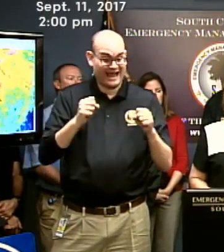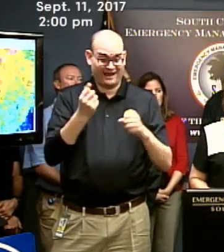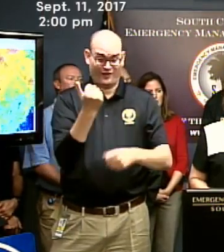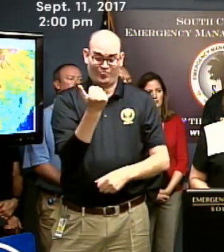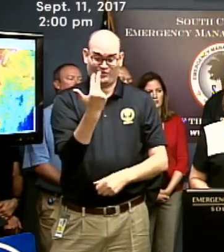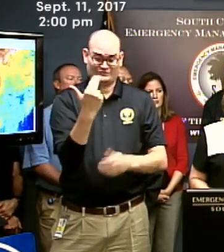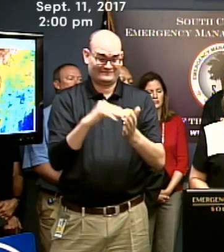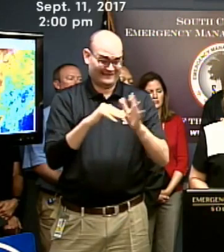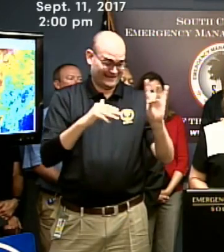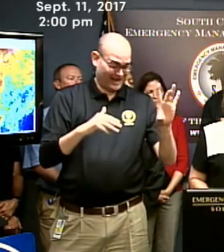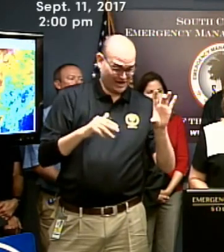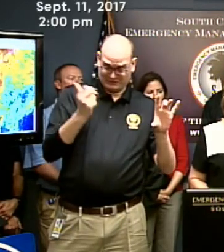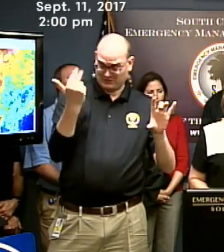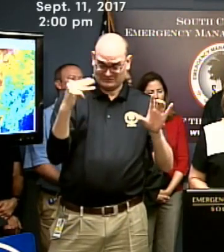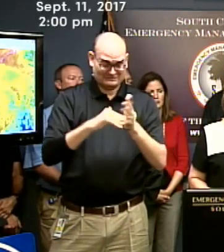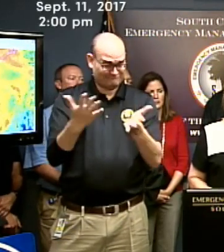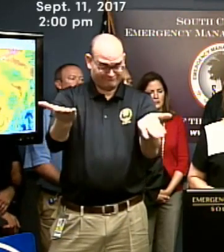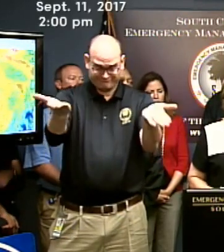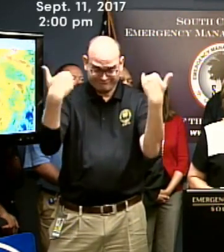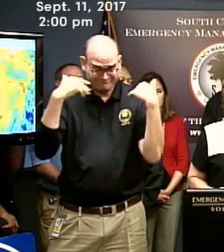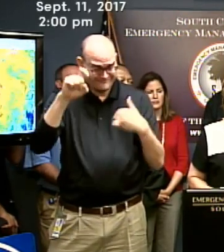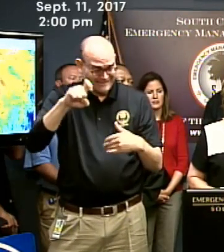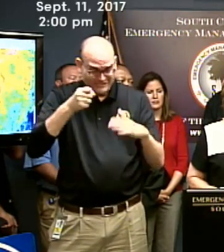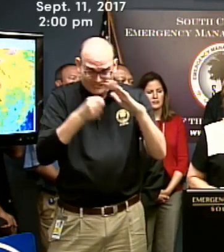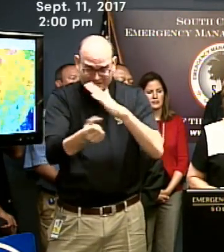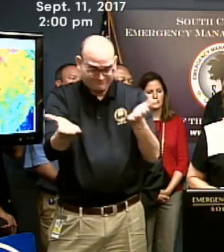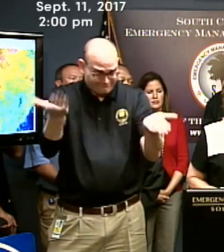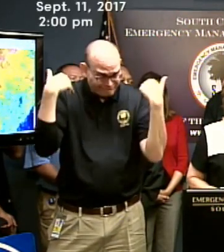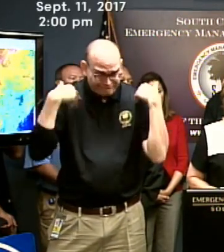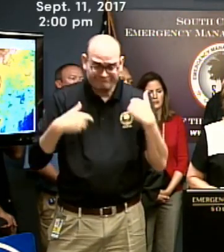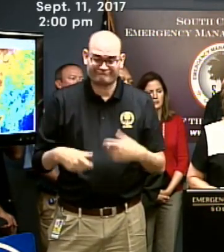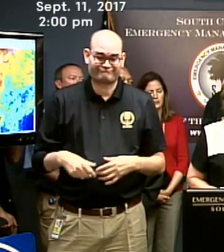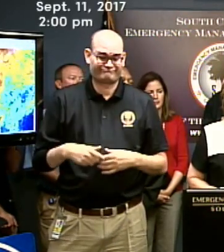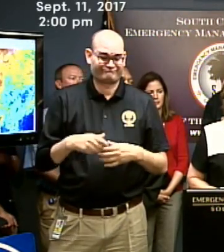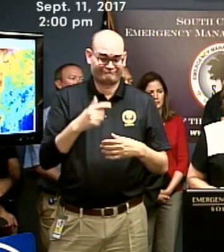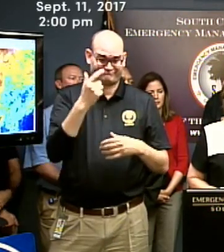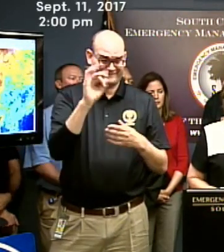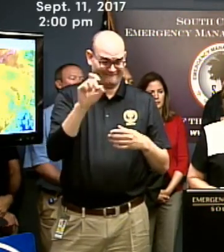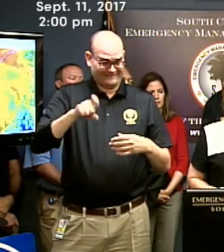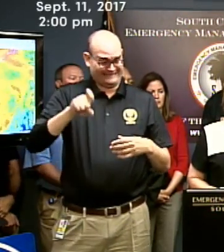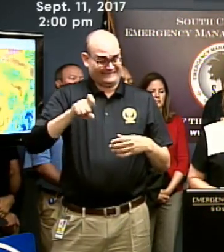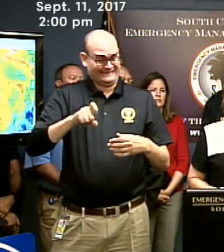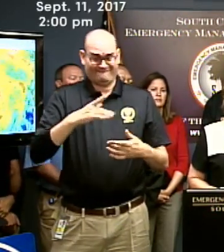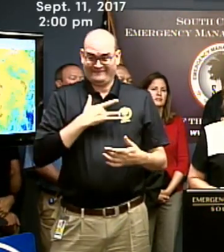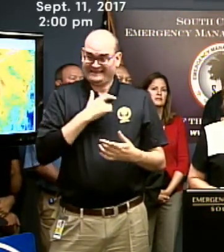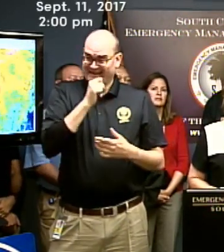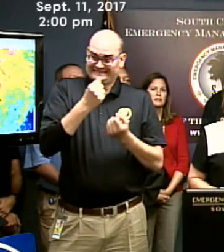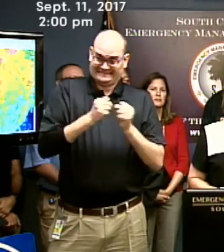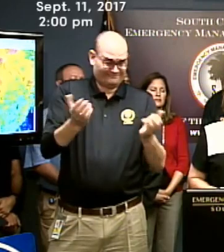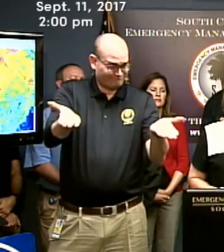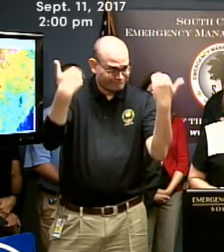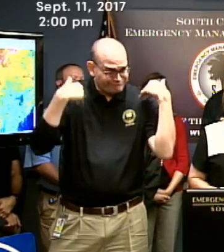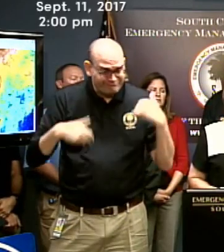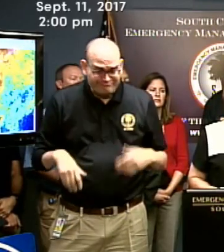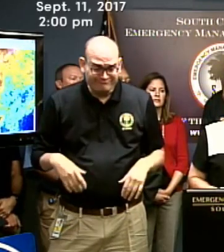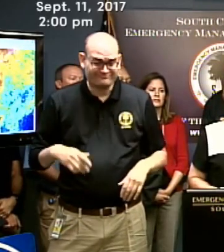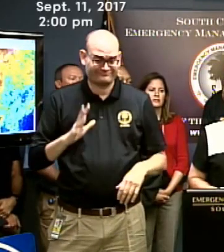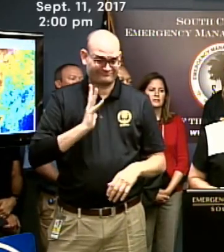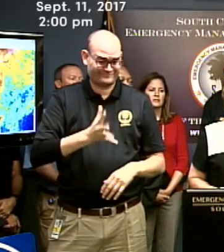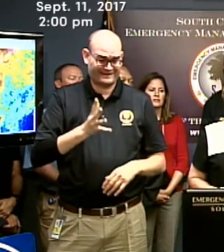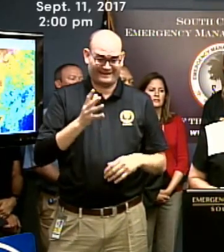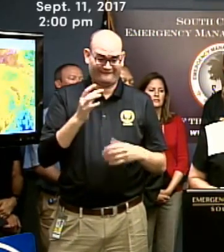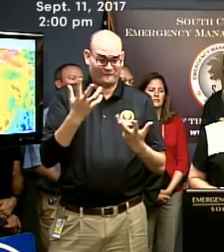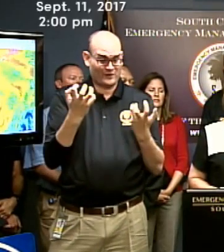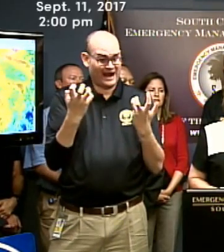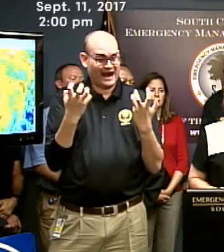shelters. So we would encourage any citizens of South Carolina, if you at all feel unsafe in your residences or uncomfortable in these current